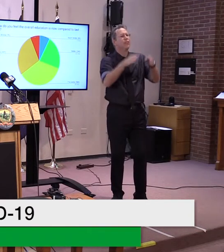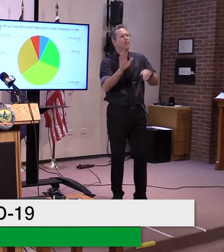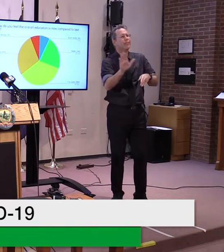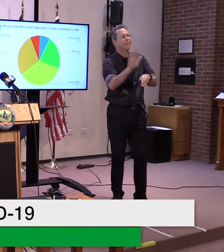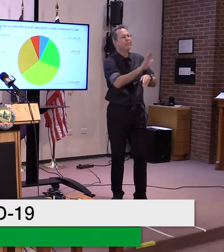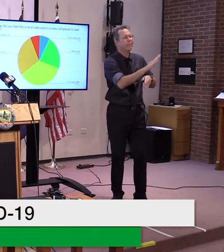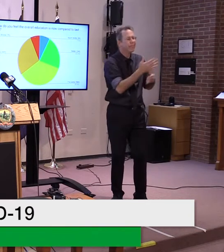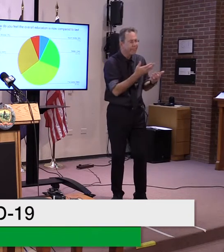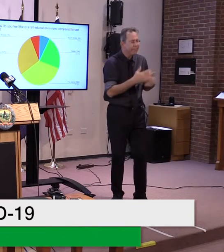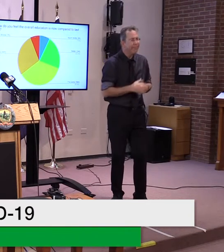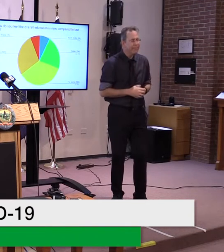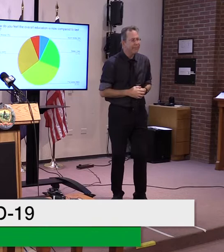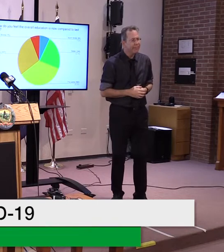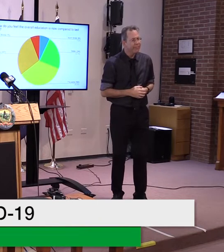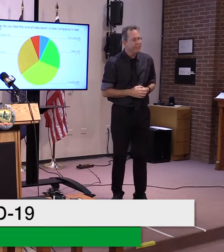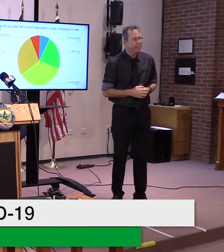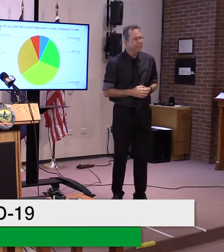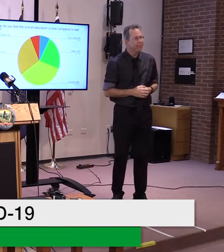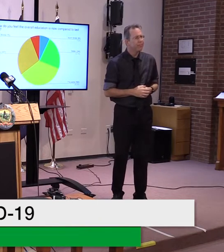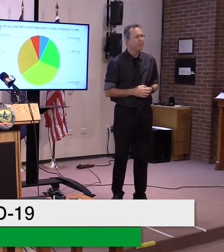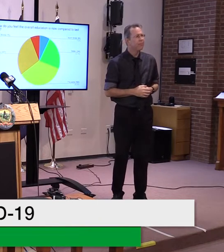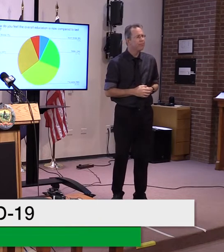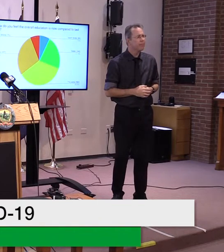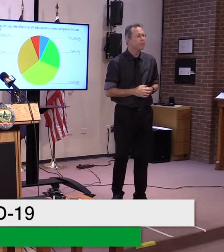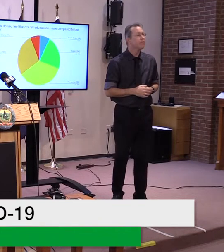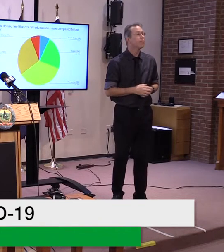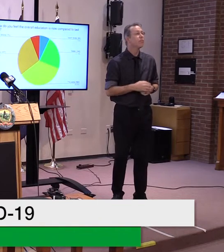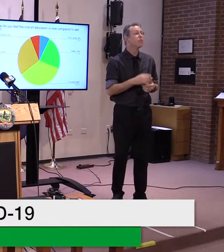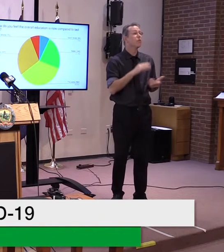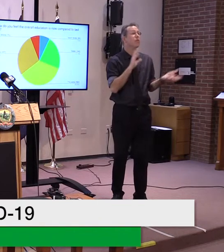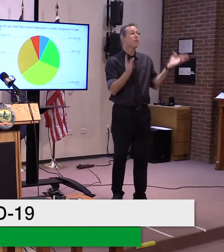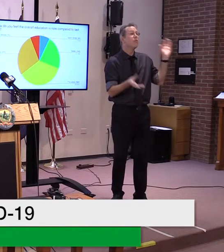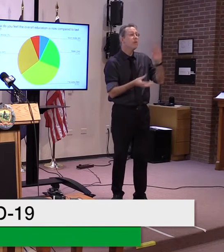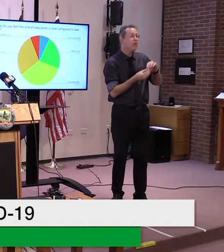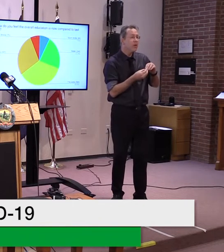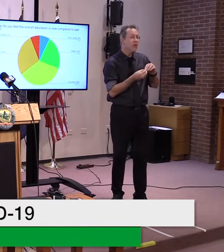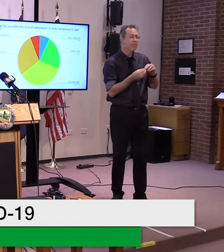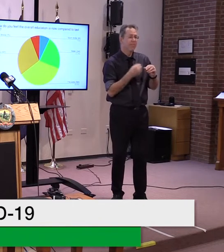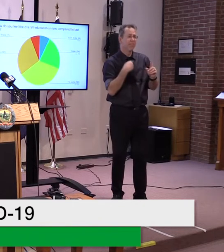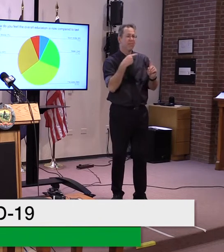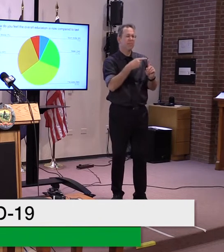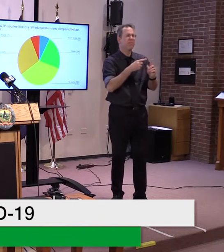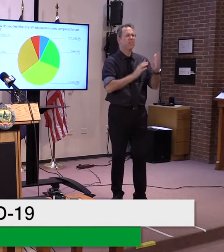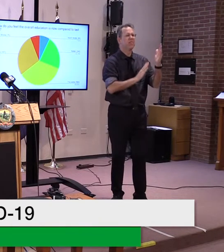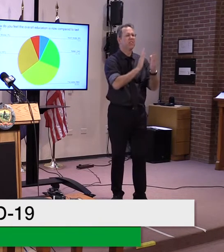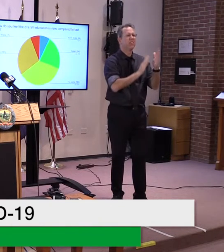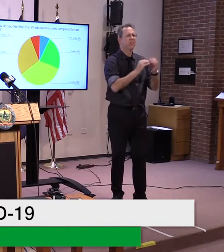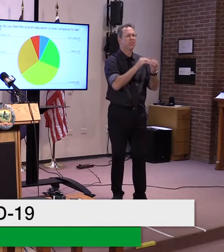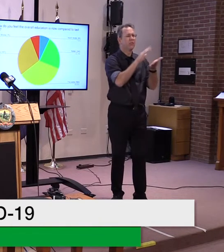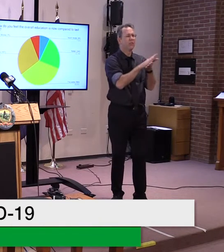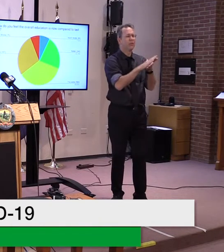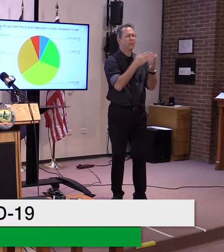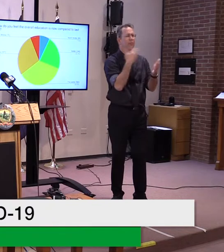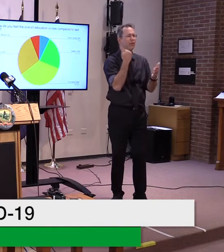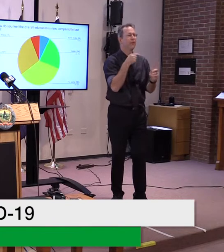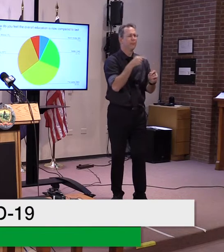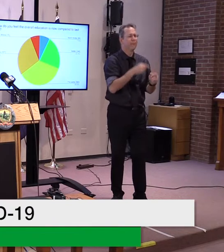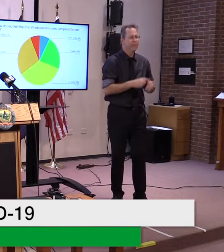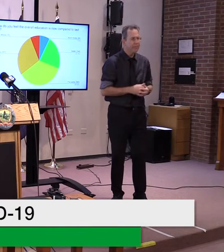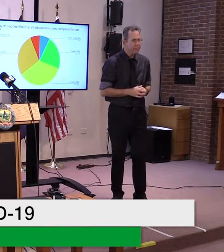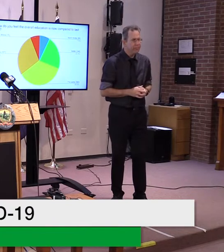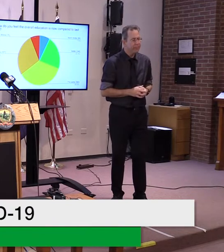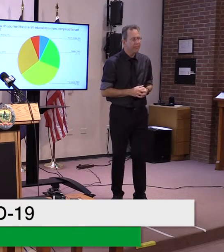same but we want it to be a little better for students we want them to like school and i think today